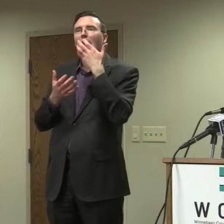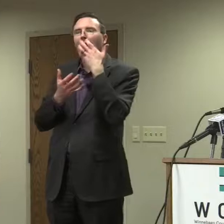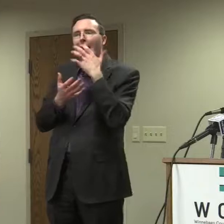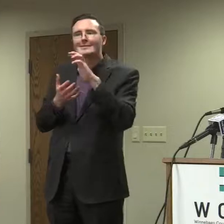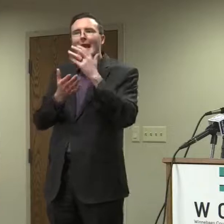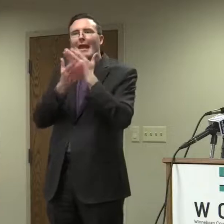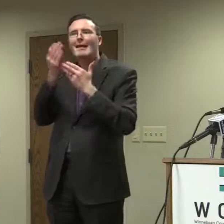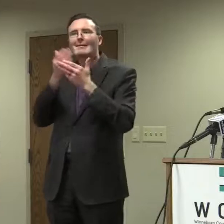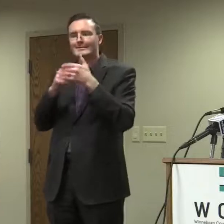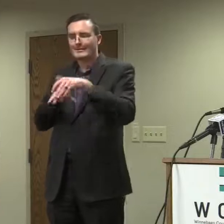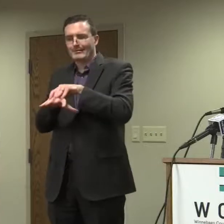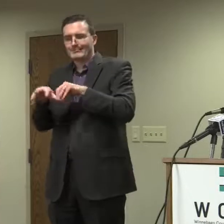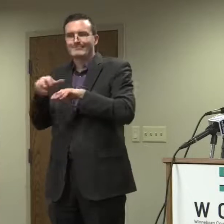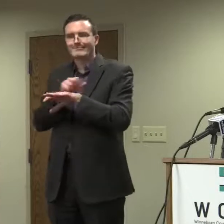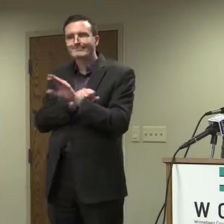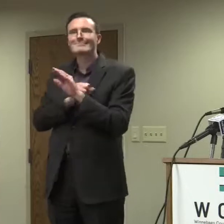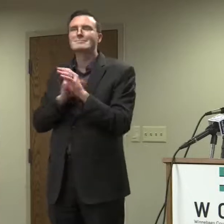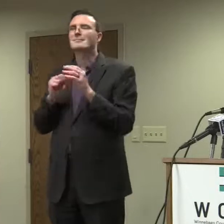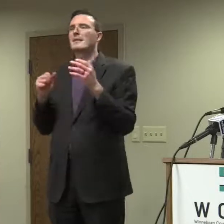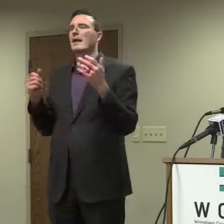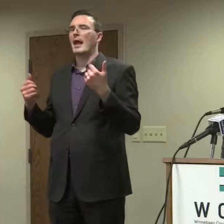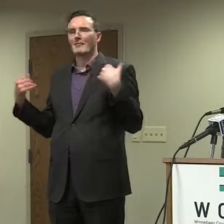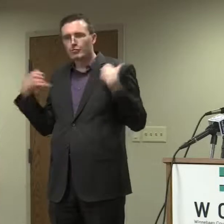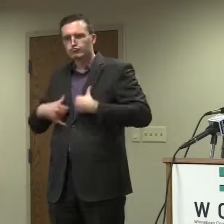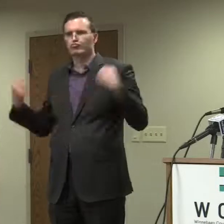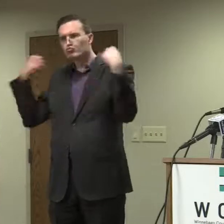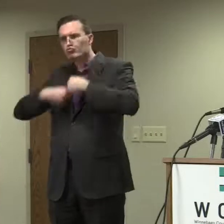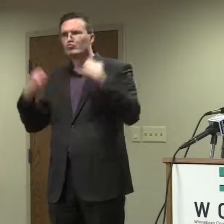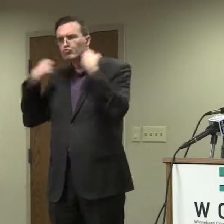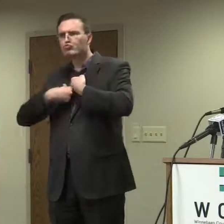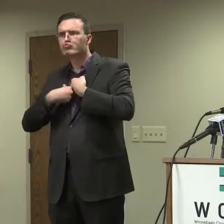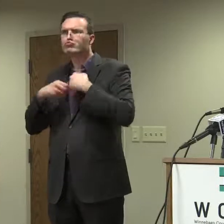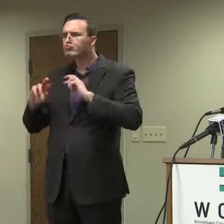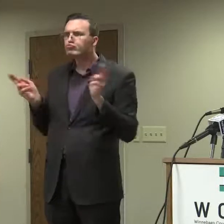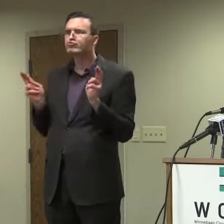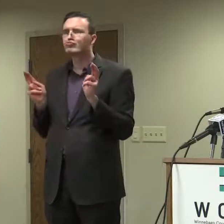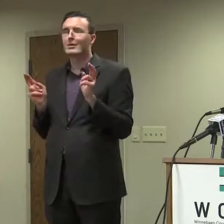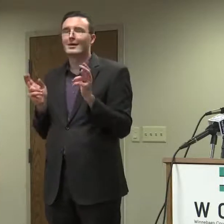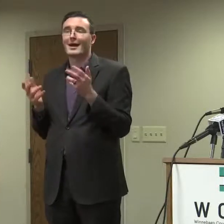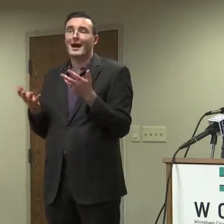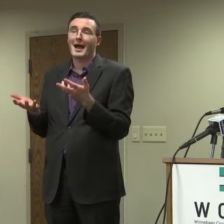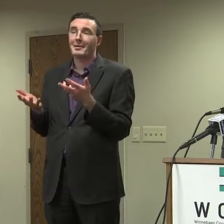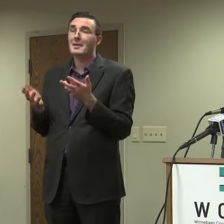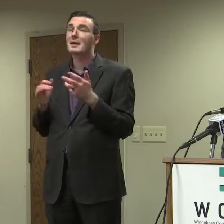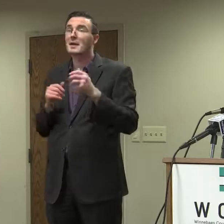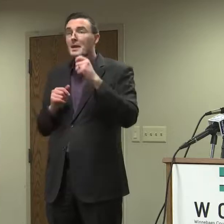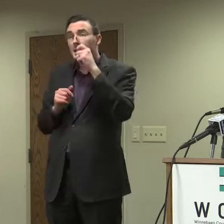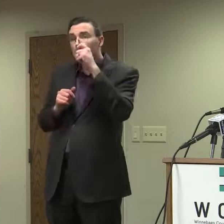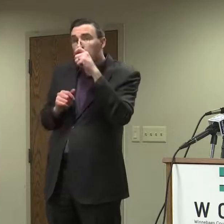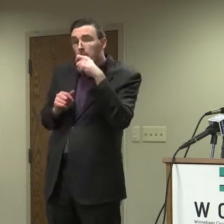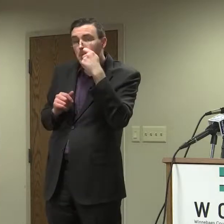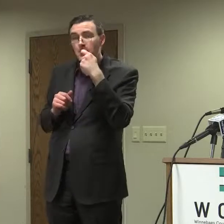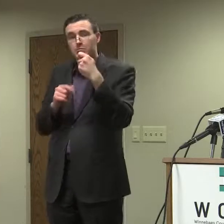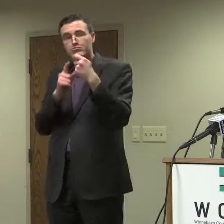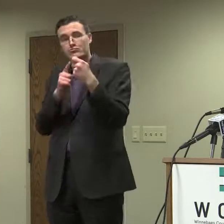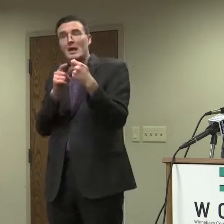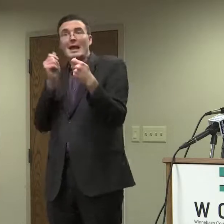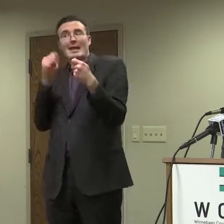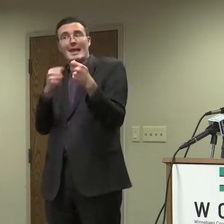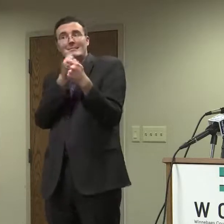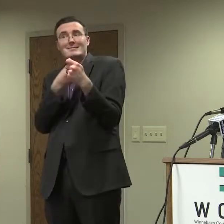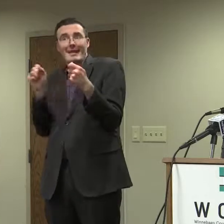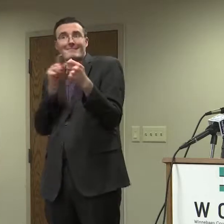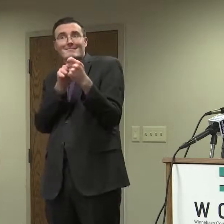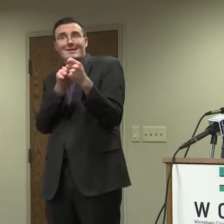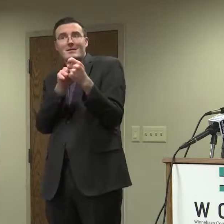you know, layers on, similar to that. And so as long as they can maintain the integrity of the specimen, they will continue to test. And if we